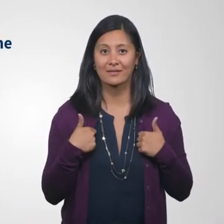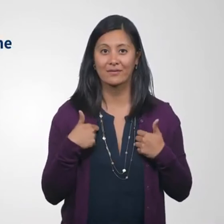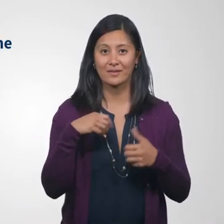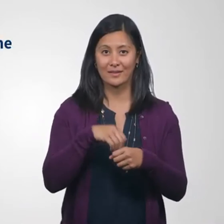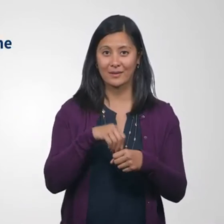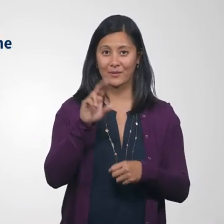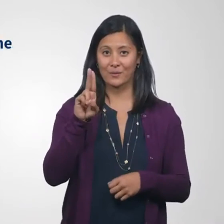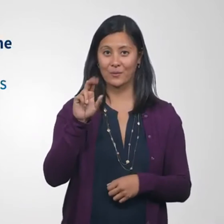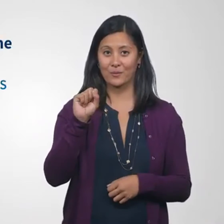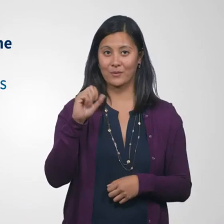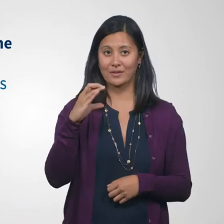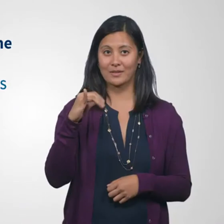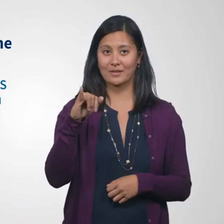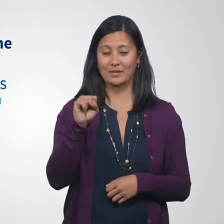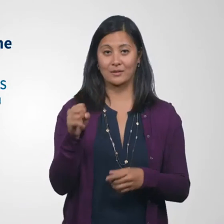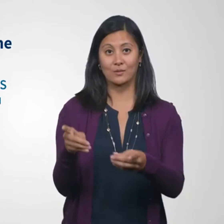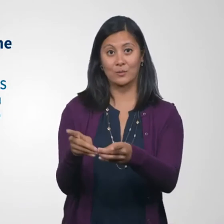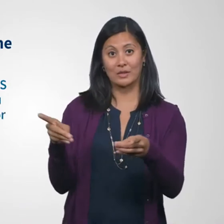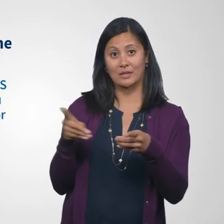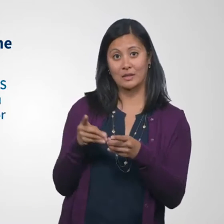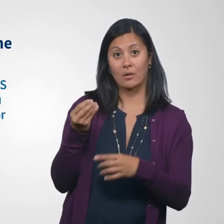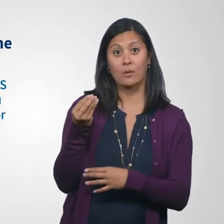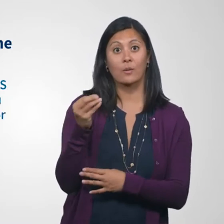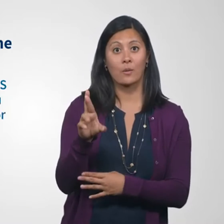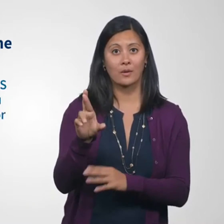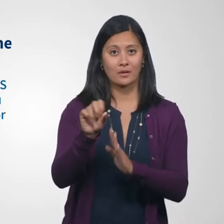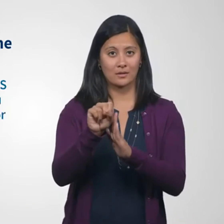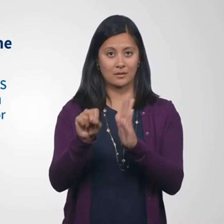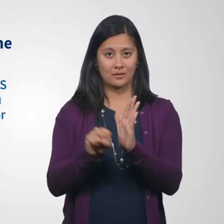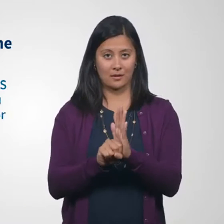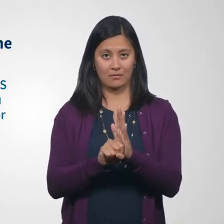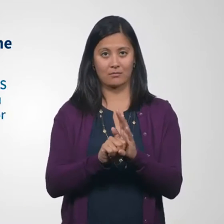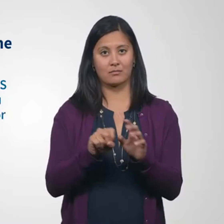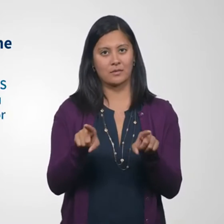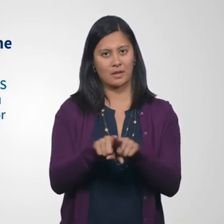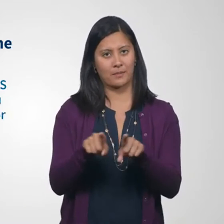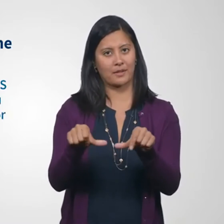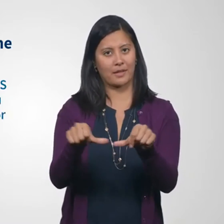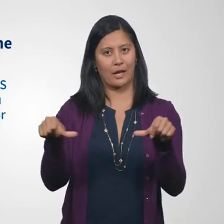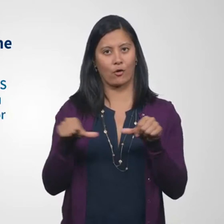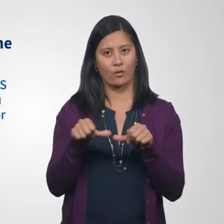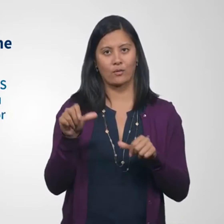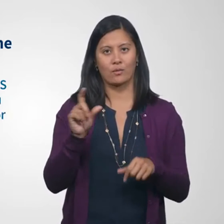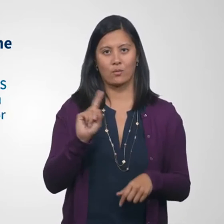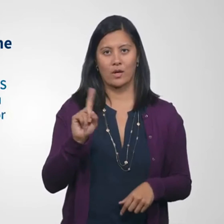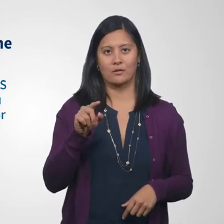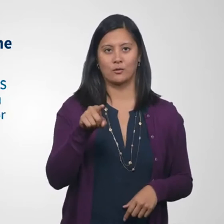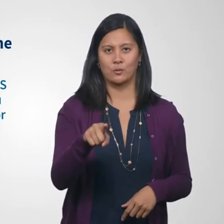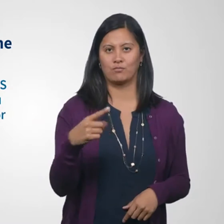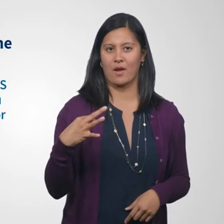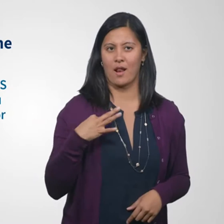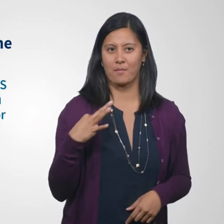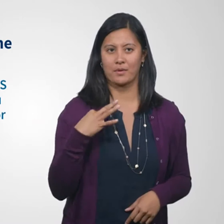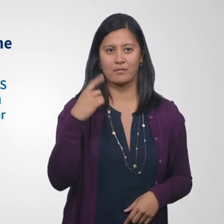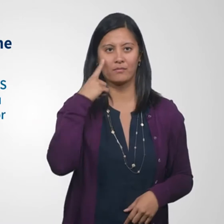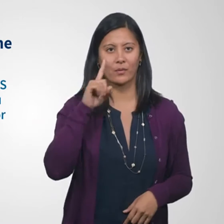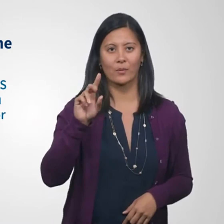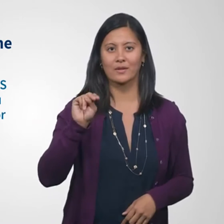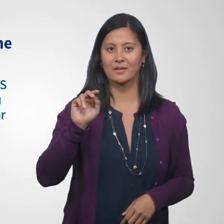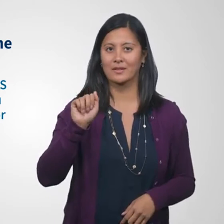You must live in the USCIS district or state where you apply for naturalization for at least 3 months before